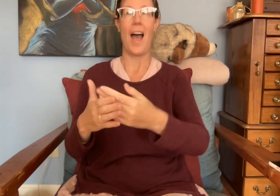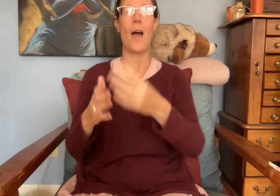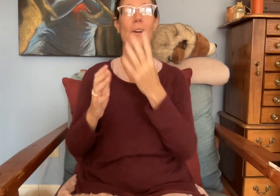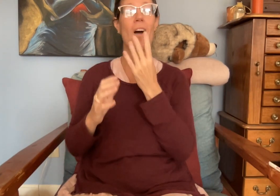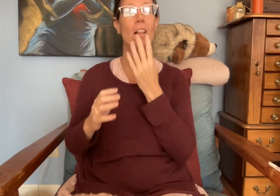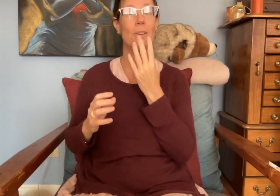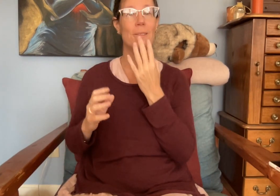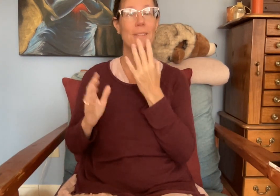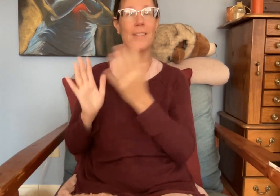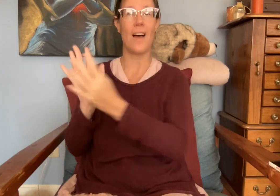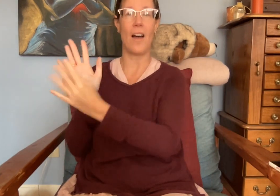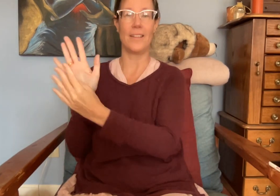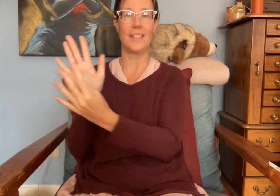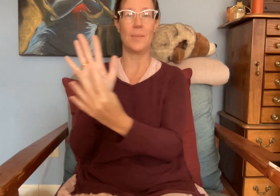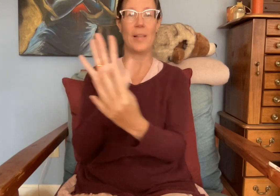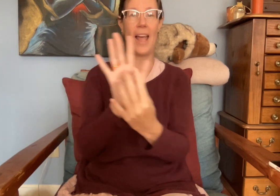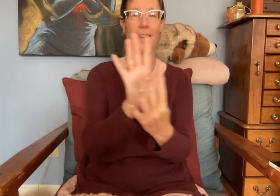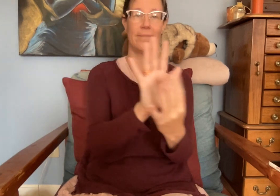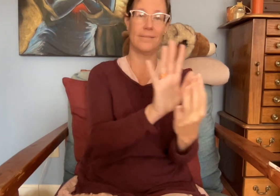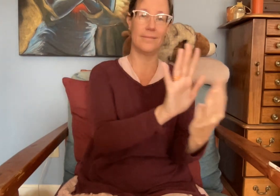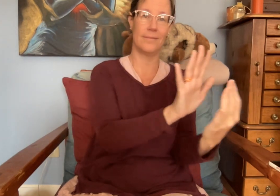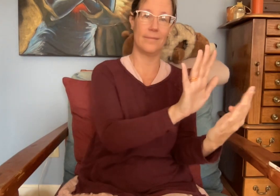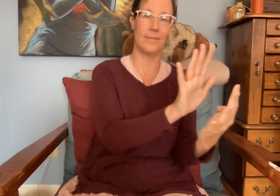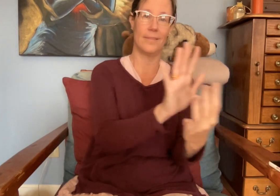our colors on display.